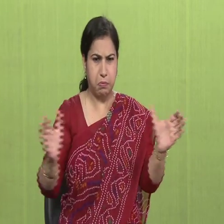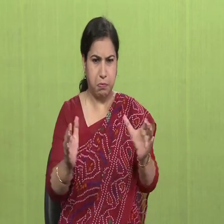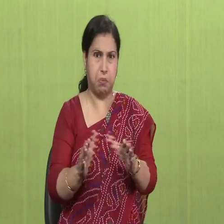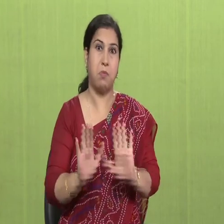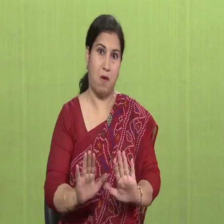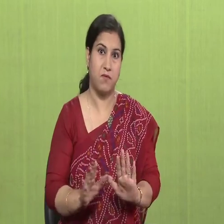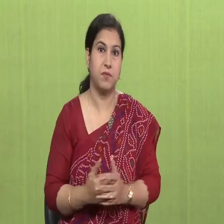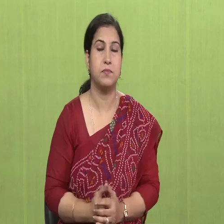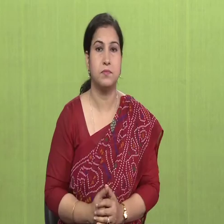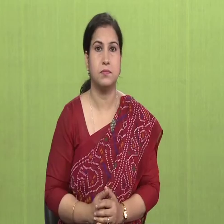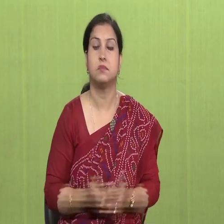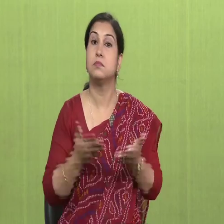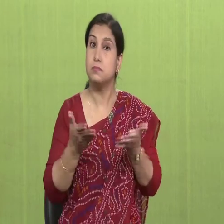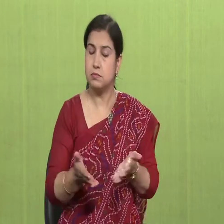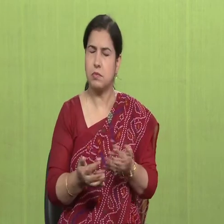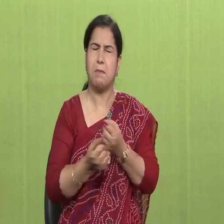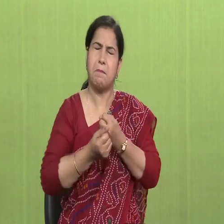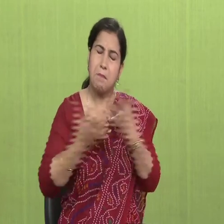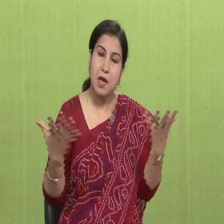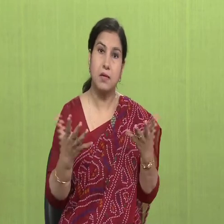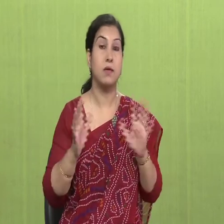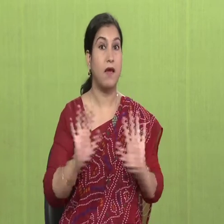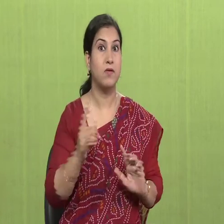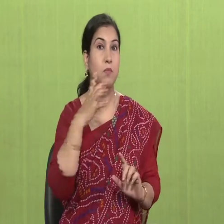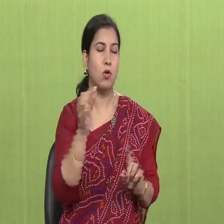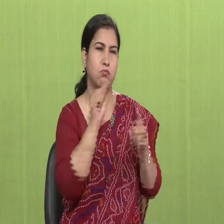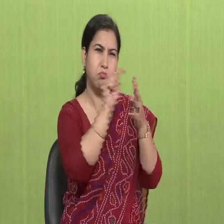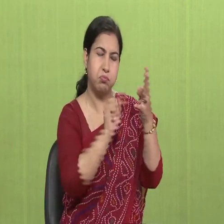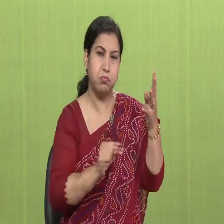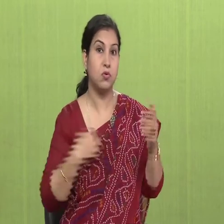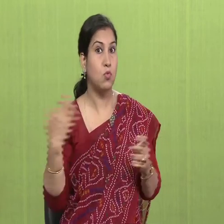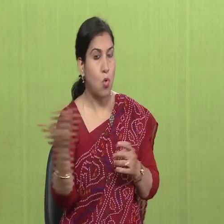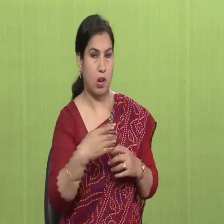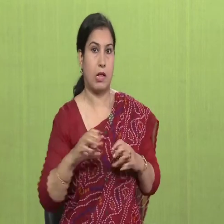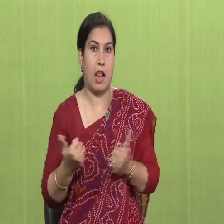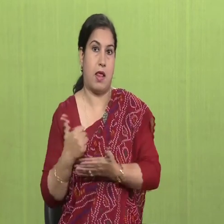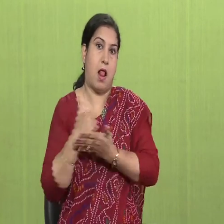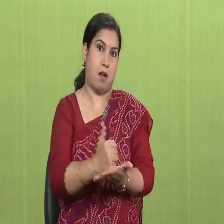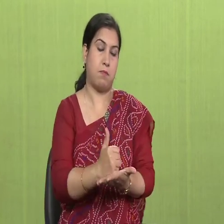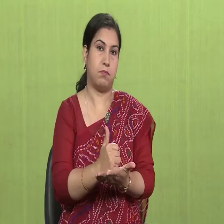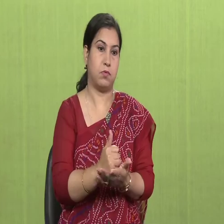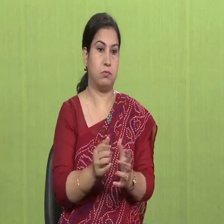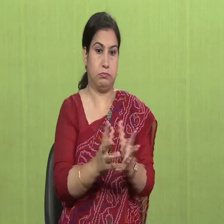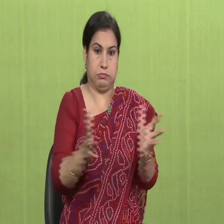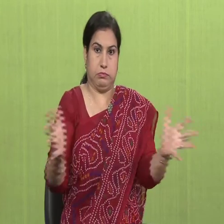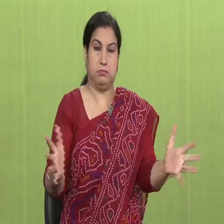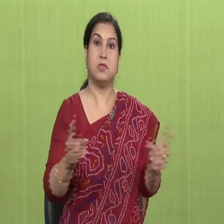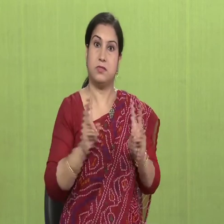However, there are many things that each one of us can contribute in preserving